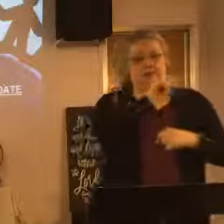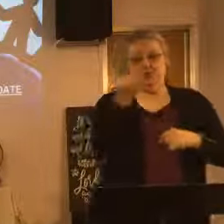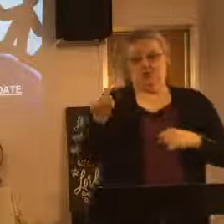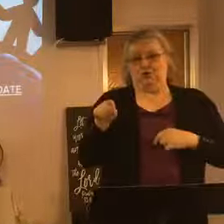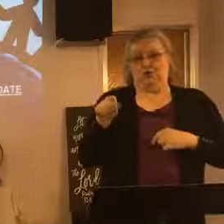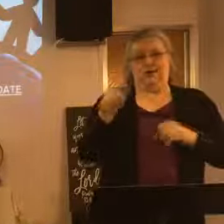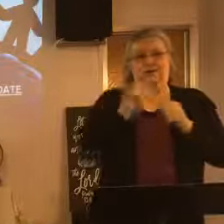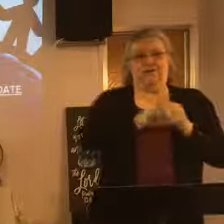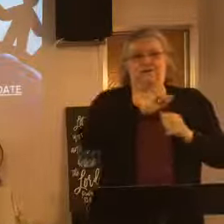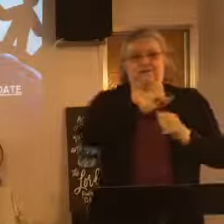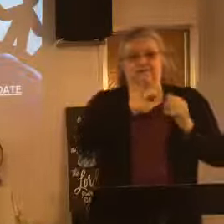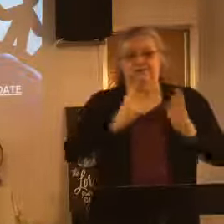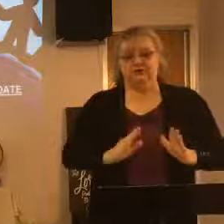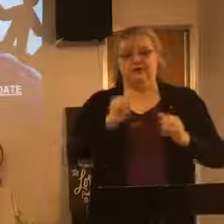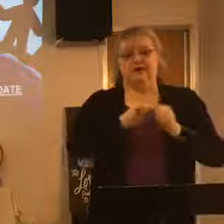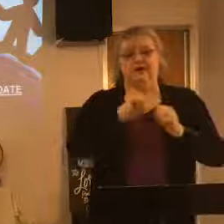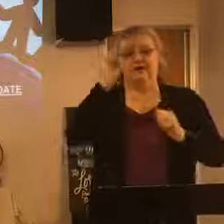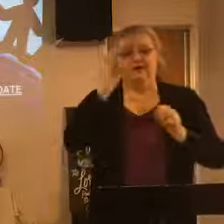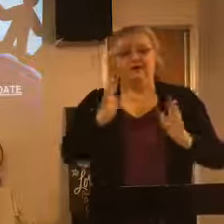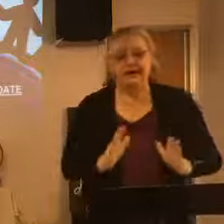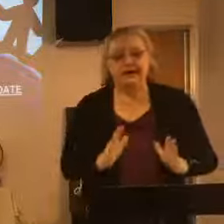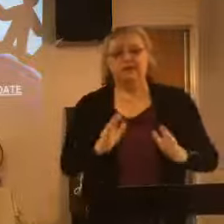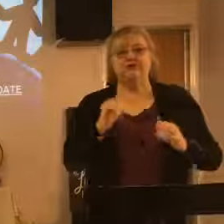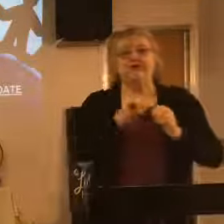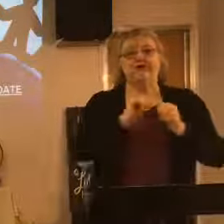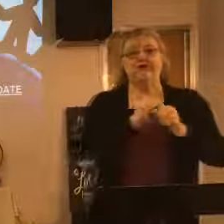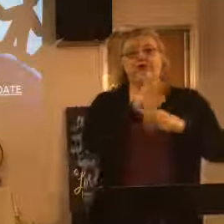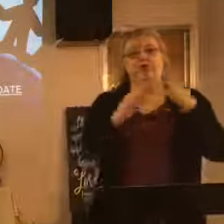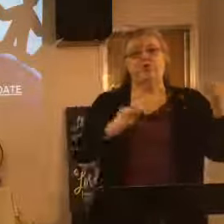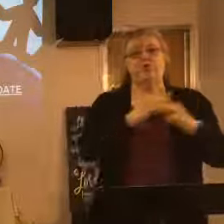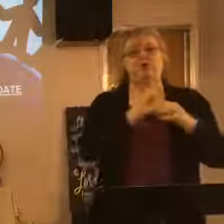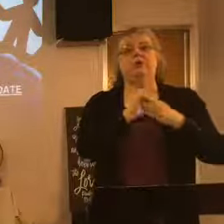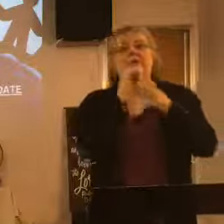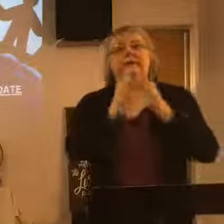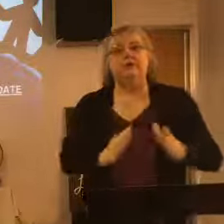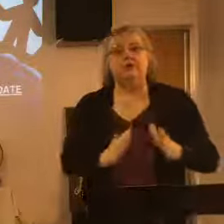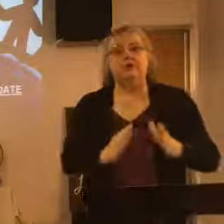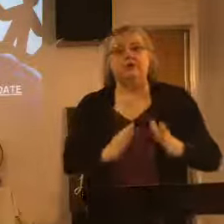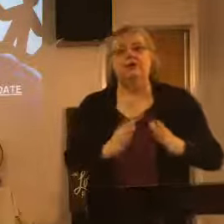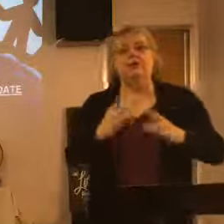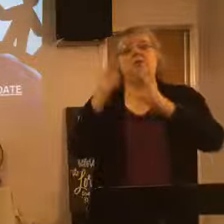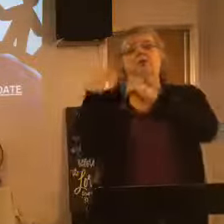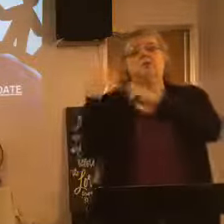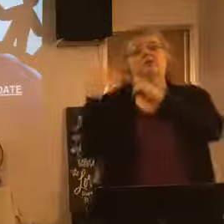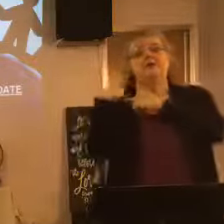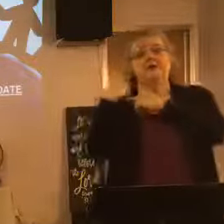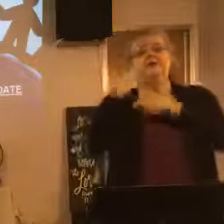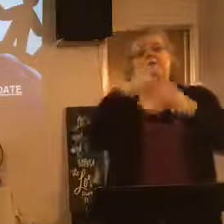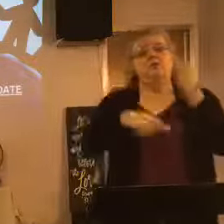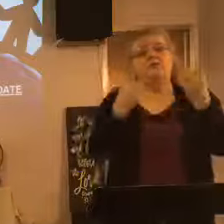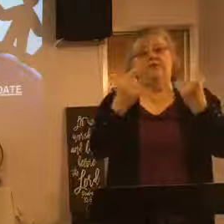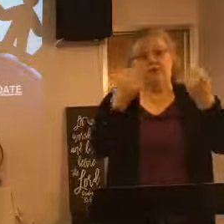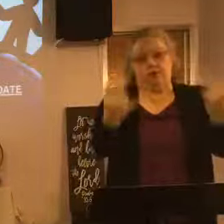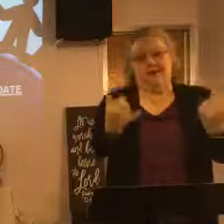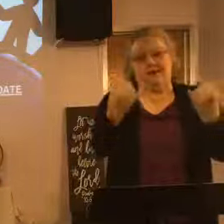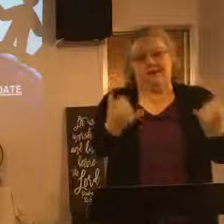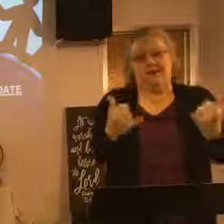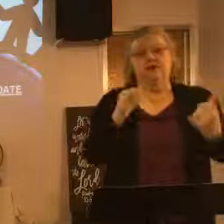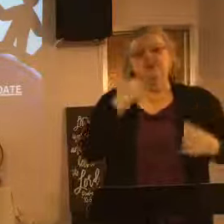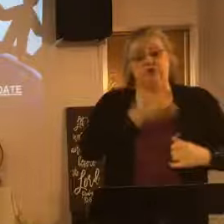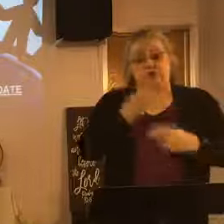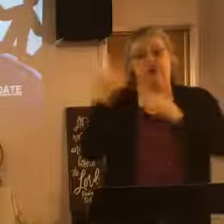and every missionary and every pastor and every world leader is responsible for what they do right now. So we